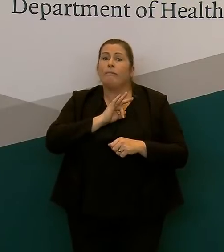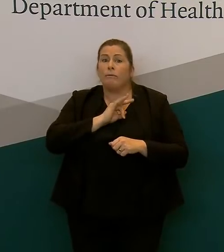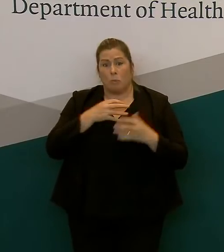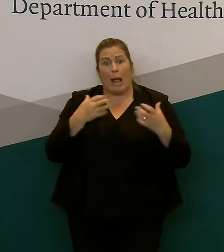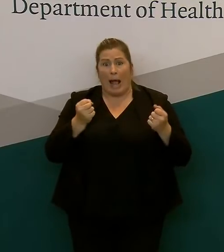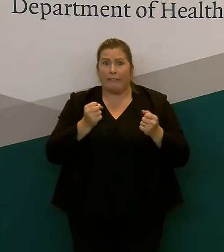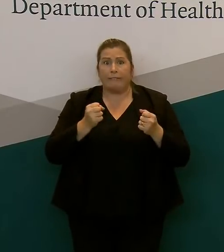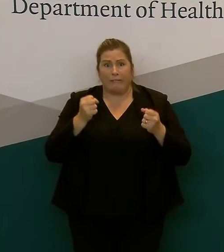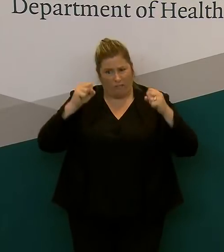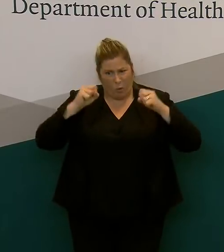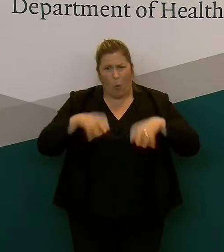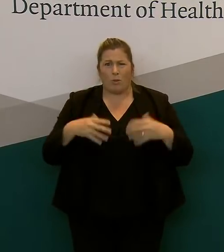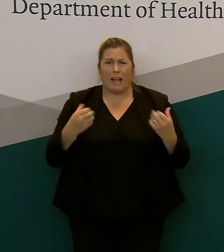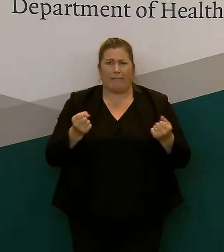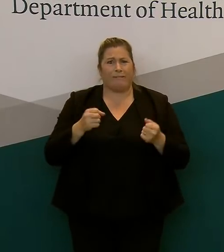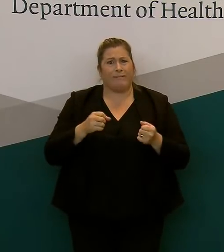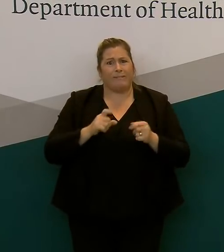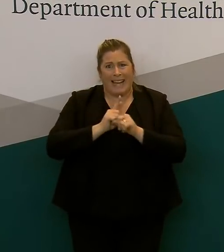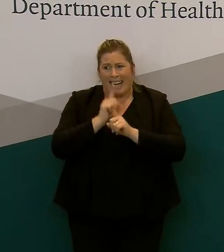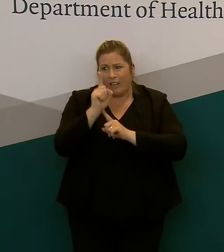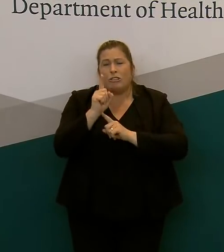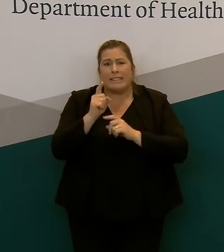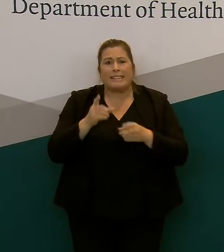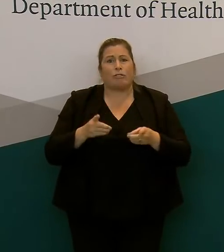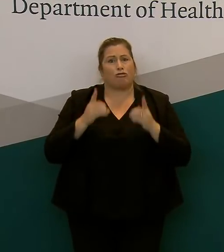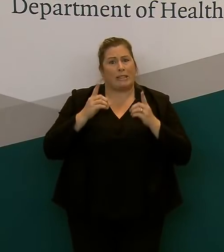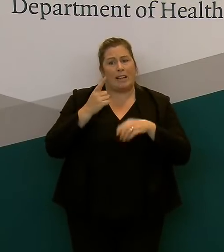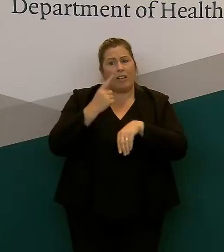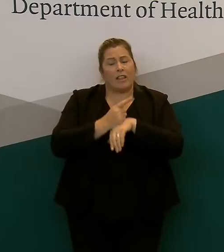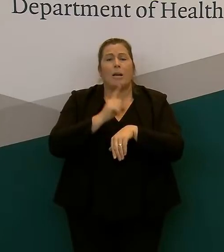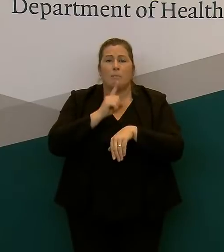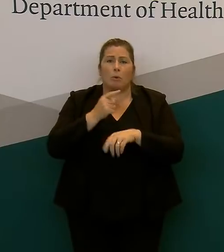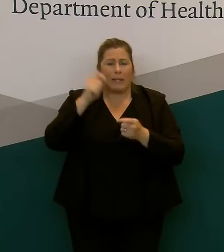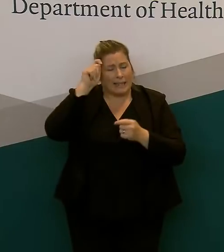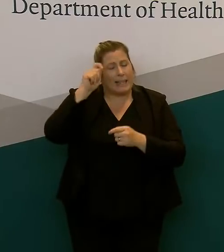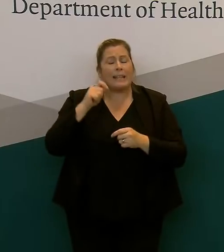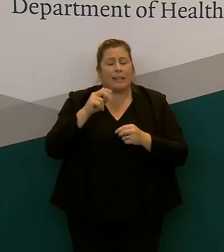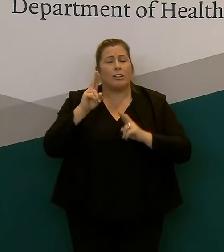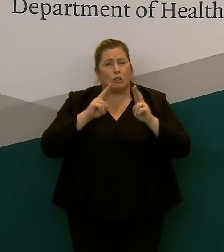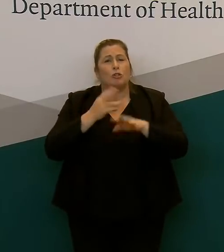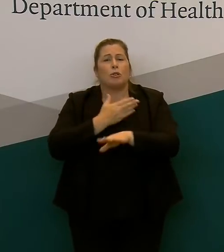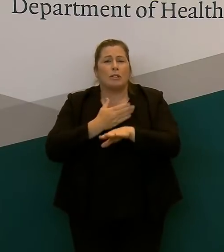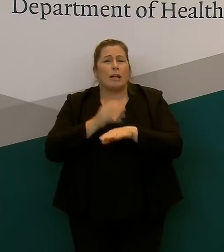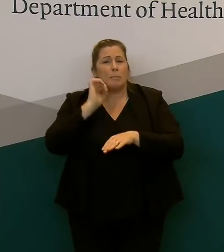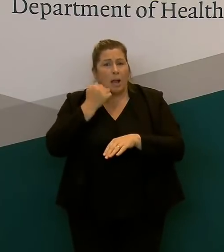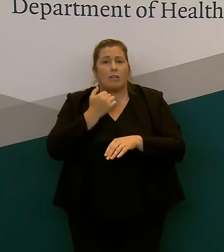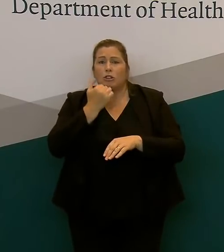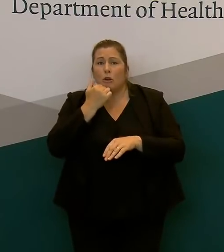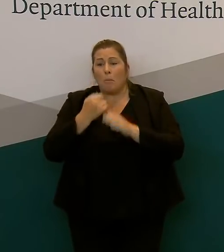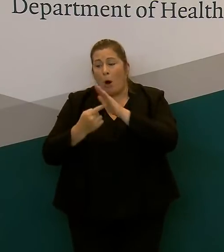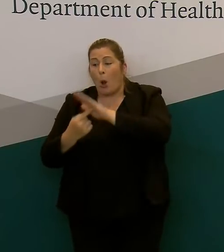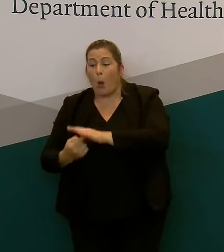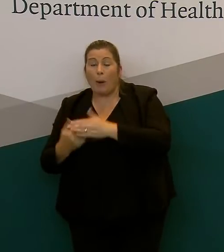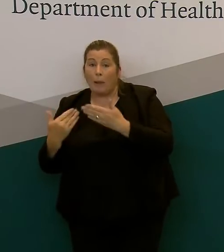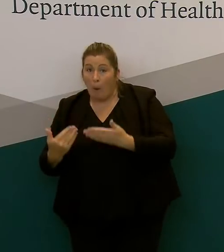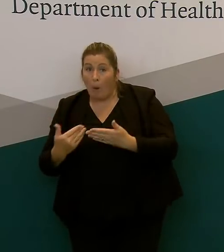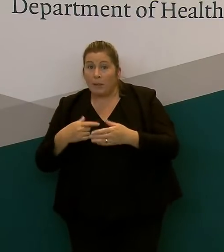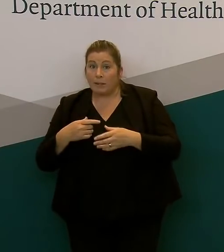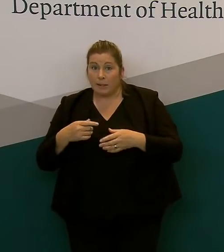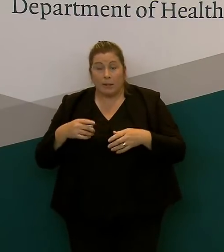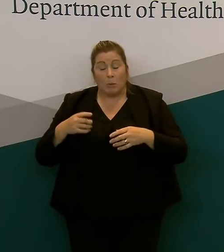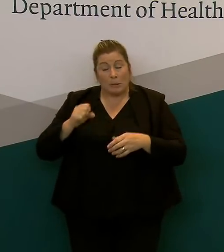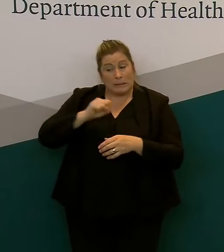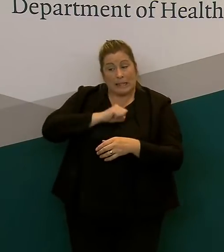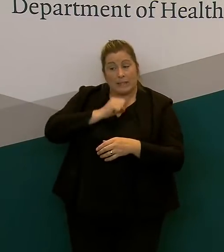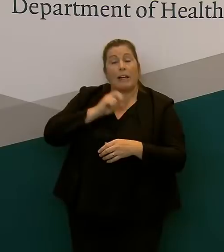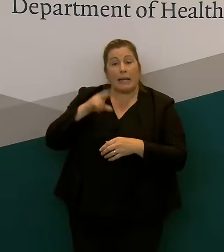risk, but we think it's an appropriate time to take some of those calculated risks because the transmission of the virus is low. And that's the same, if you like, in principle approach that we